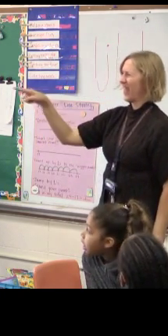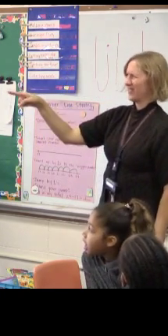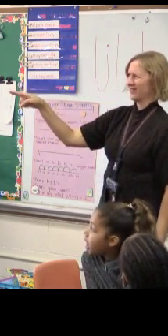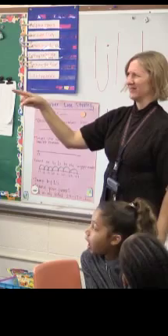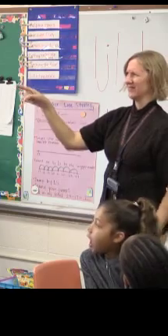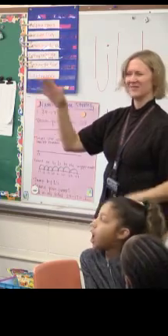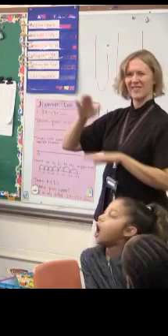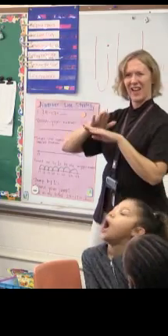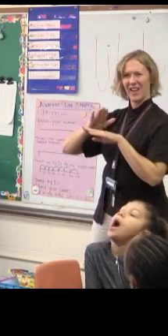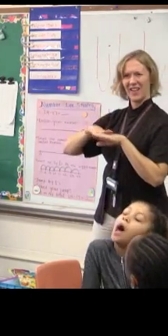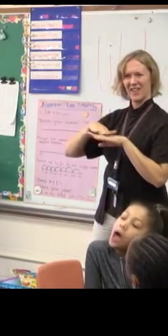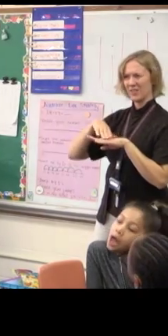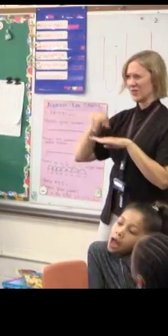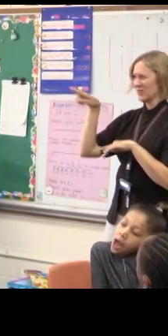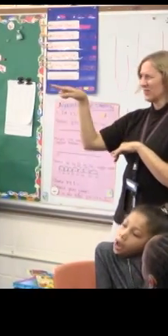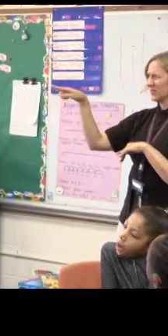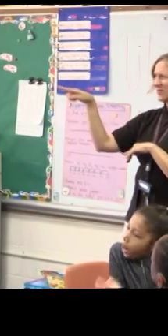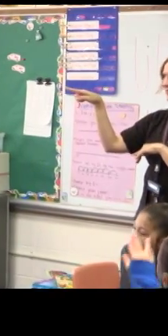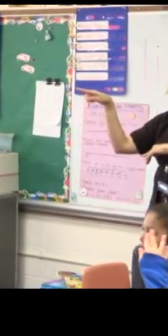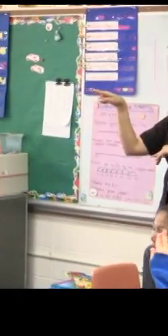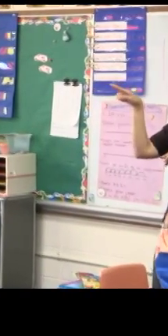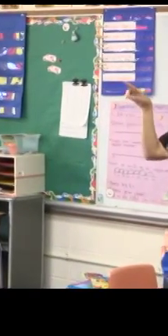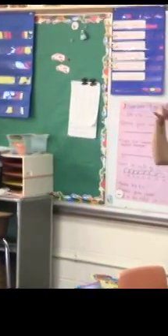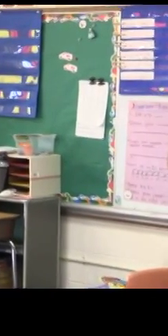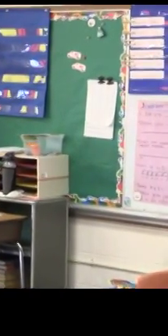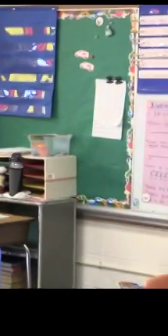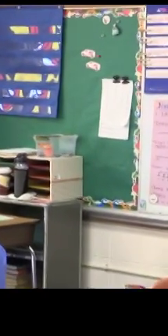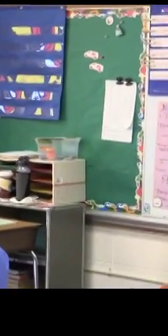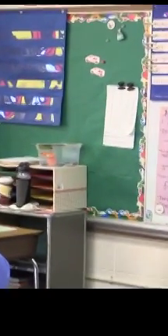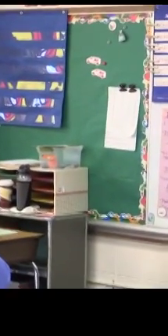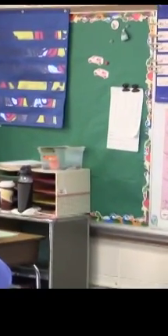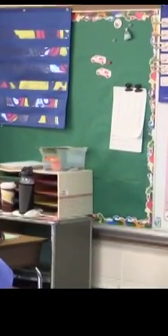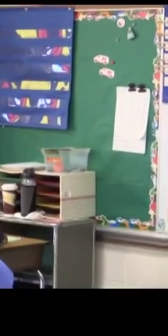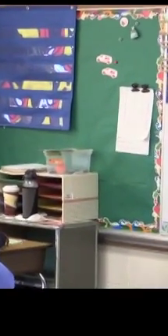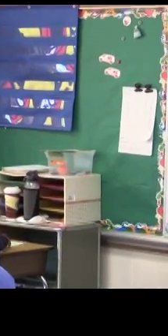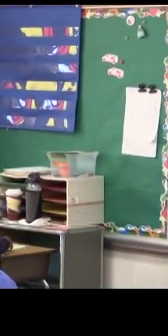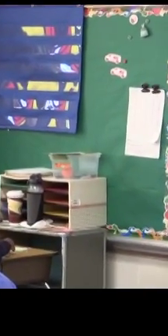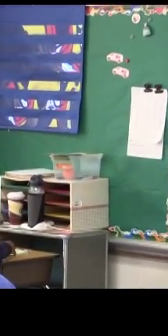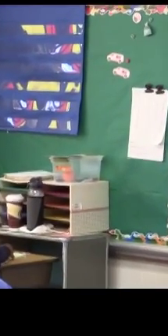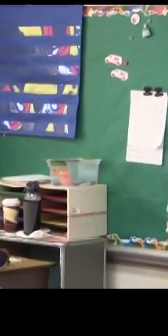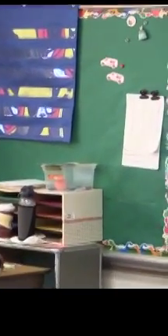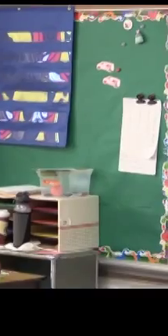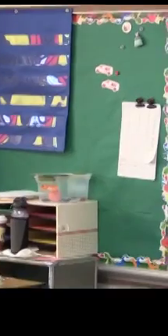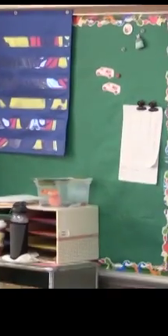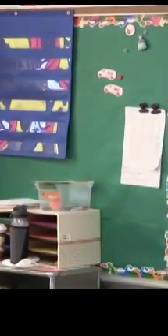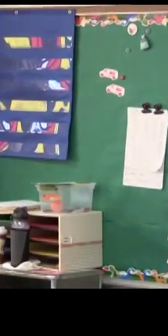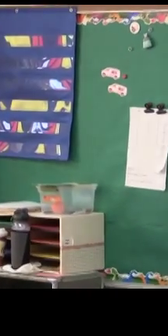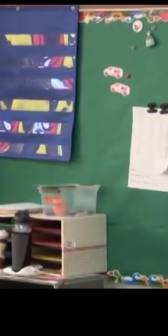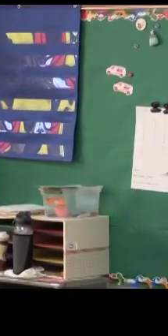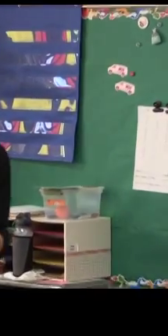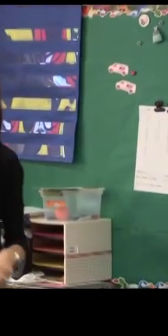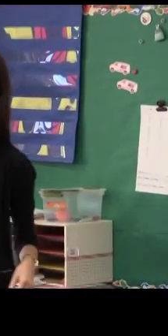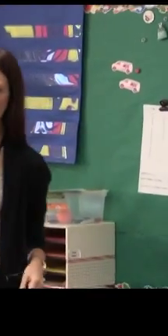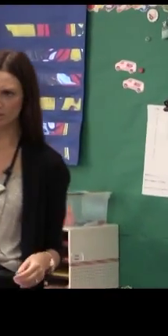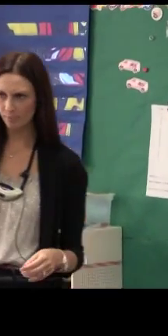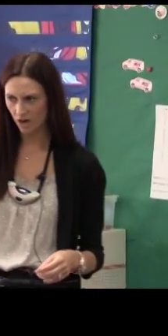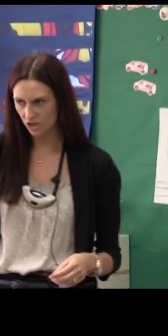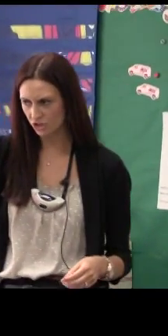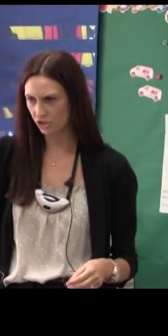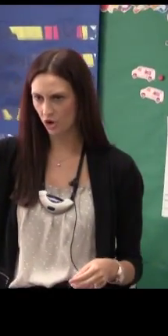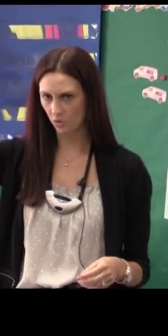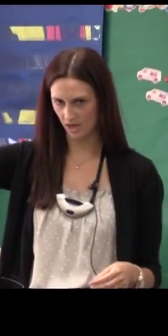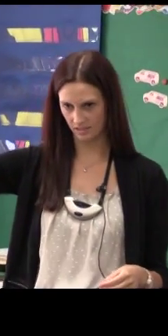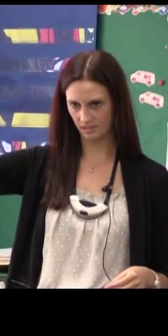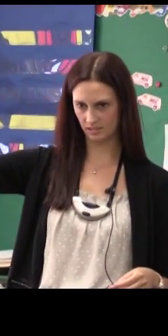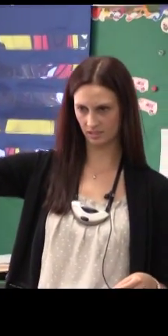here? What is that special thing called? Caden? Power bar. Yes, and what does the power